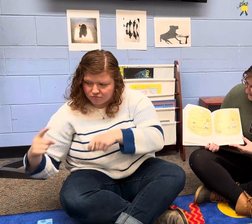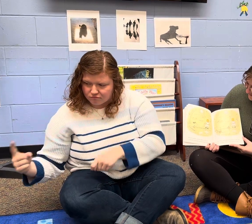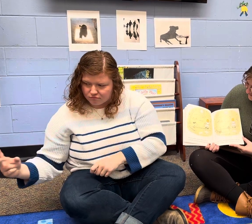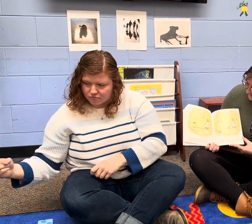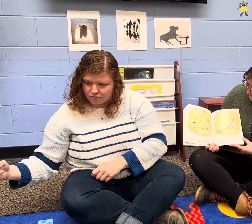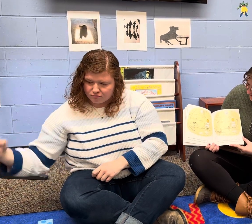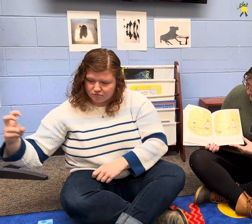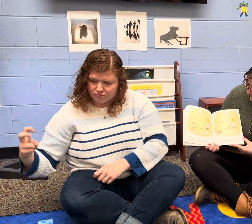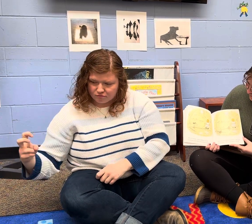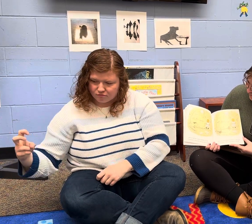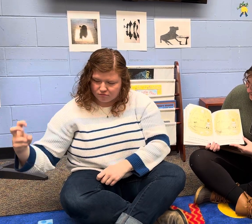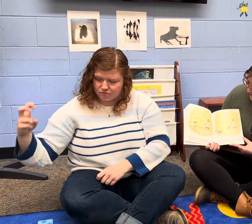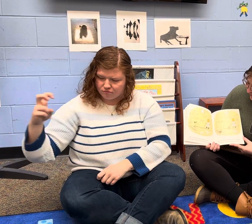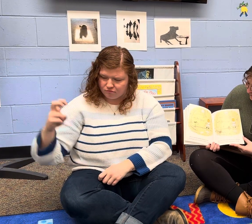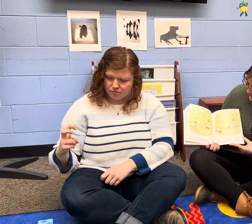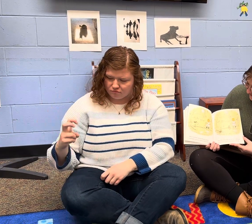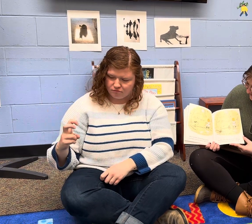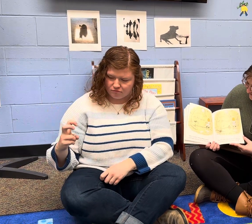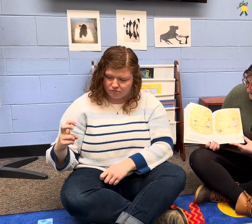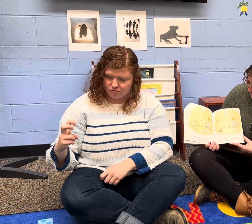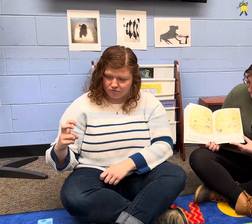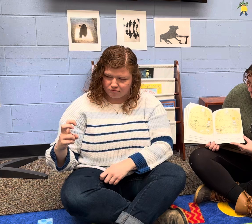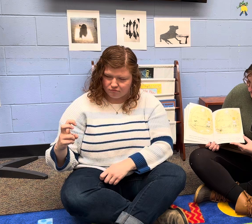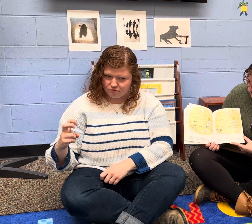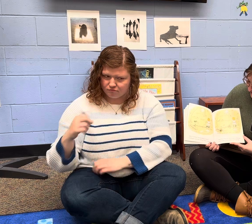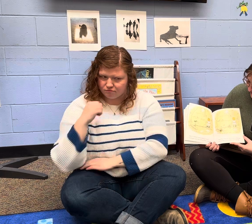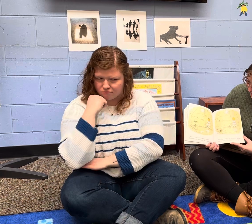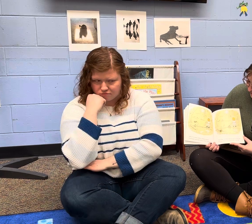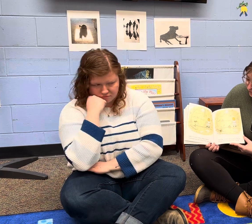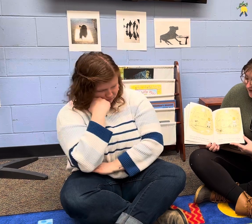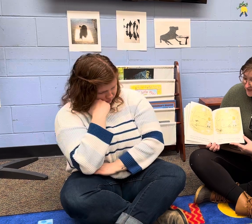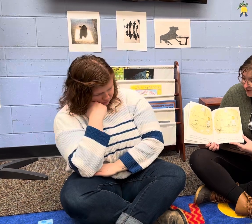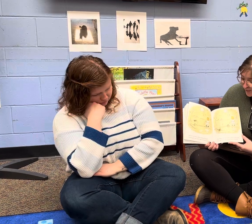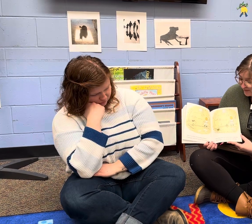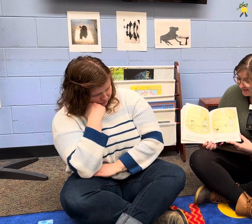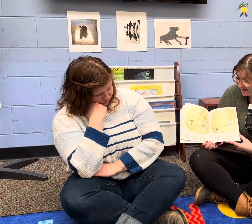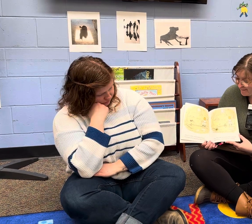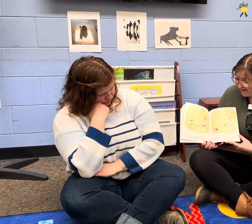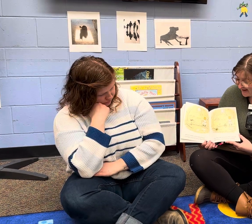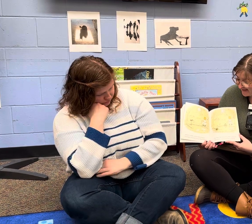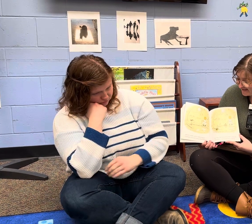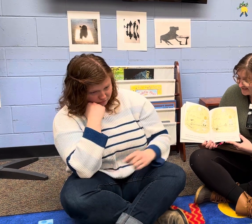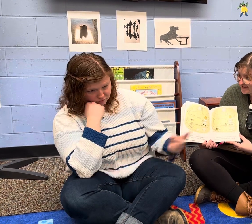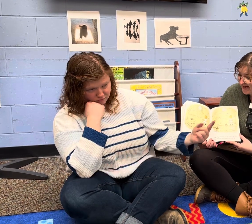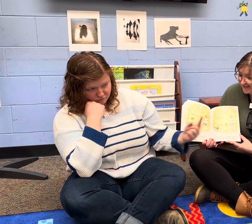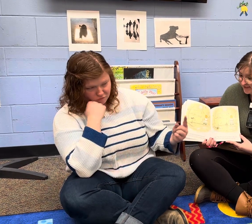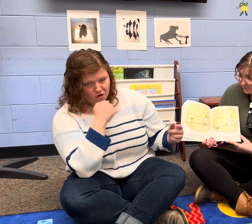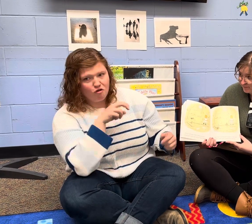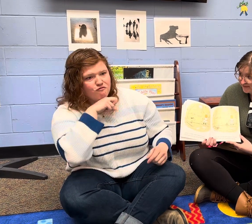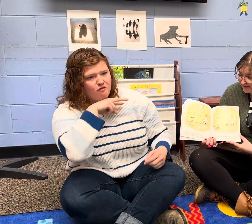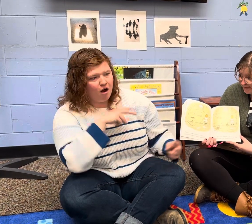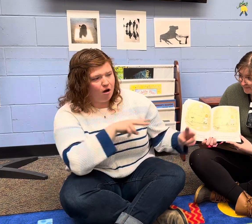And as I sat there without making a sound, Grasshopper came back and